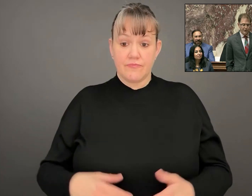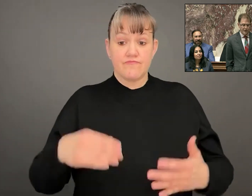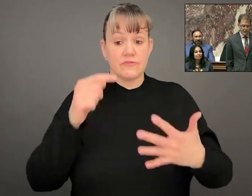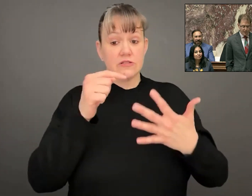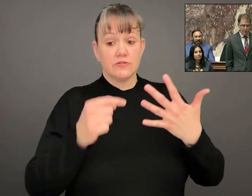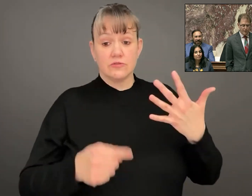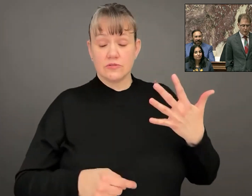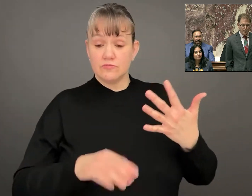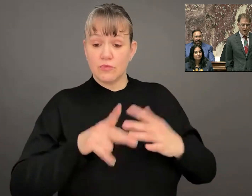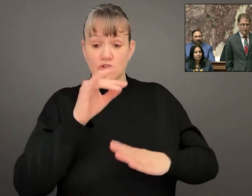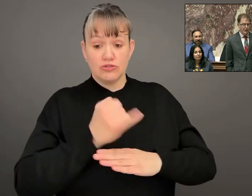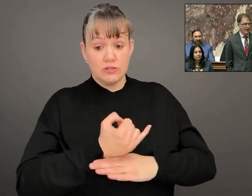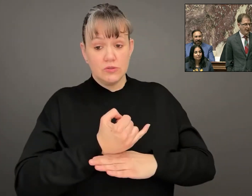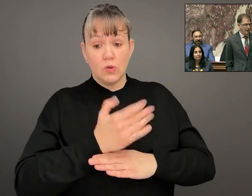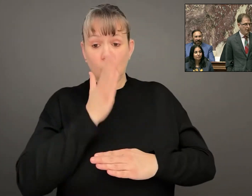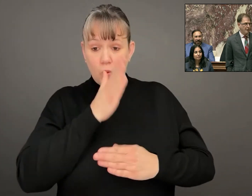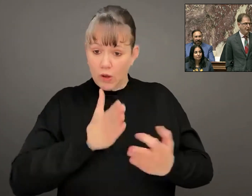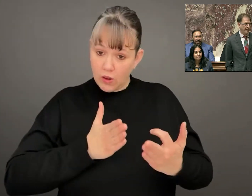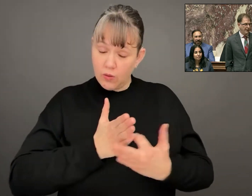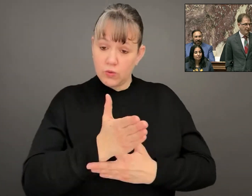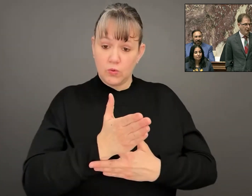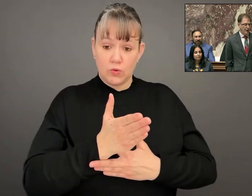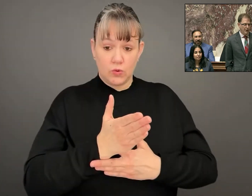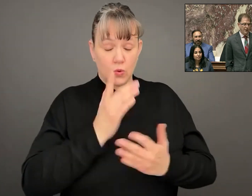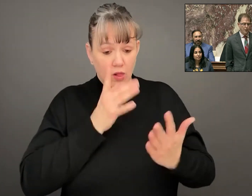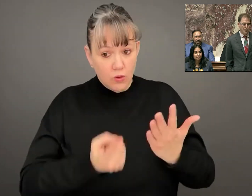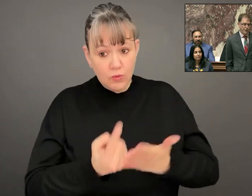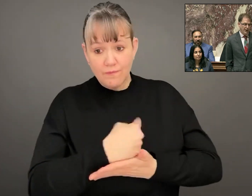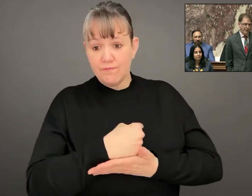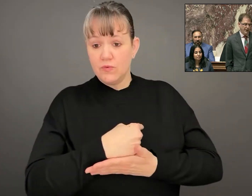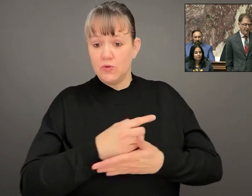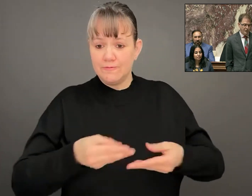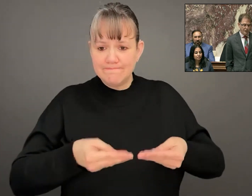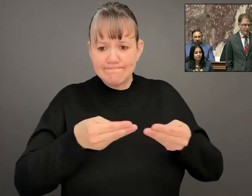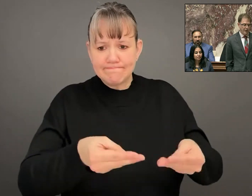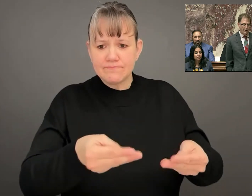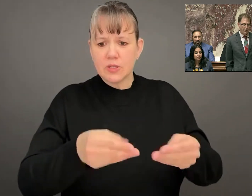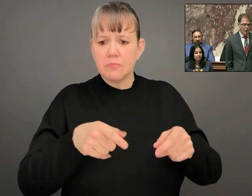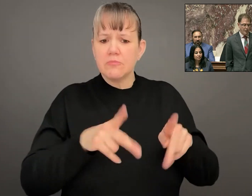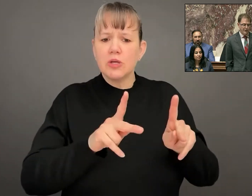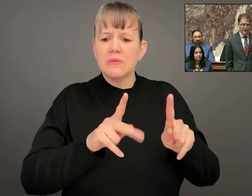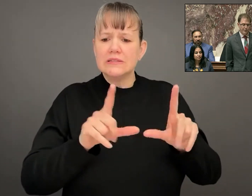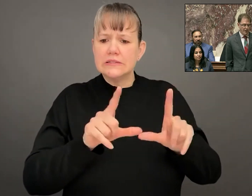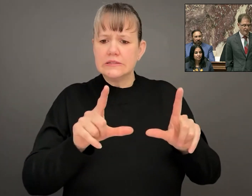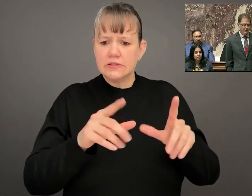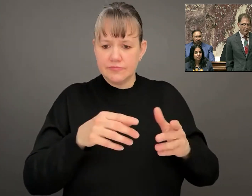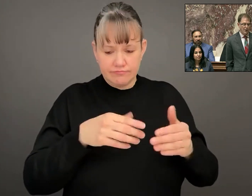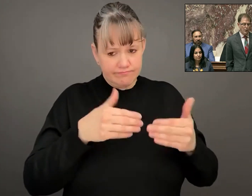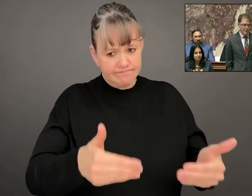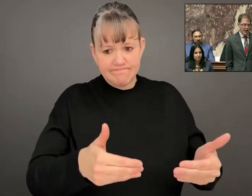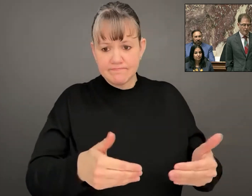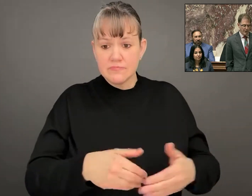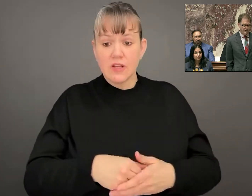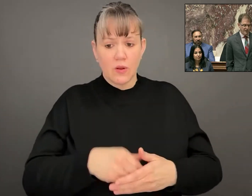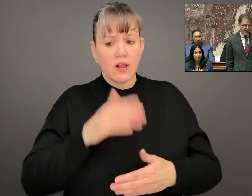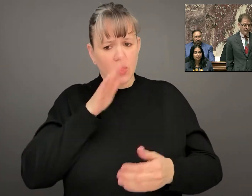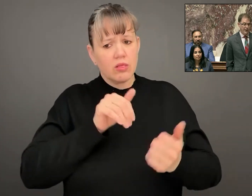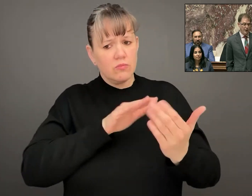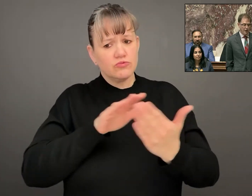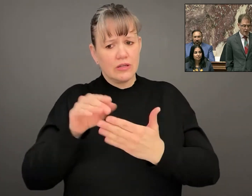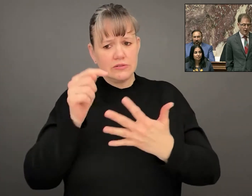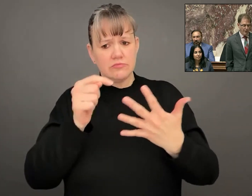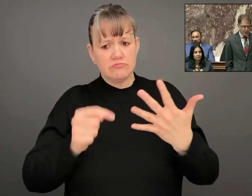a significant review around permitting, Honourable Speaker, that will address the issues that are appropriate to these projects. Wind power projects